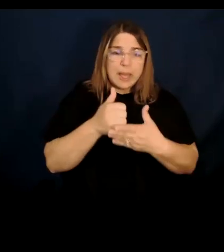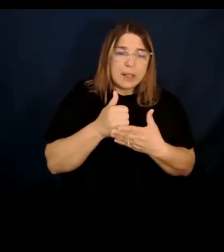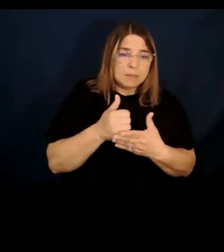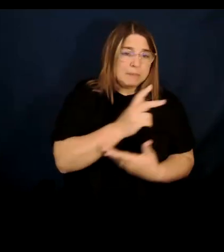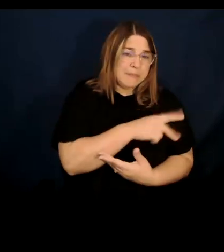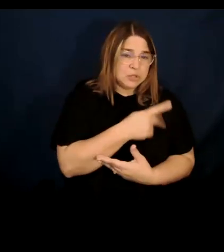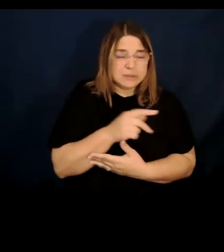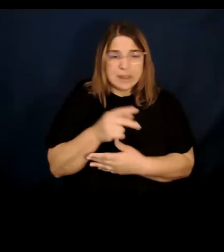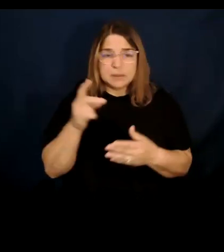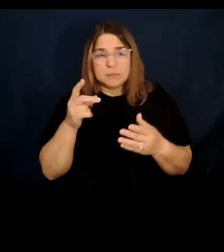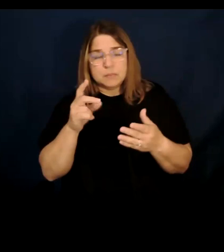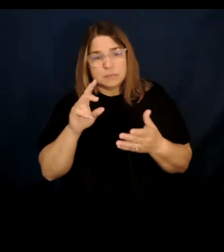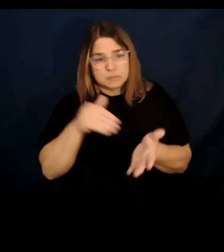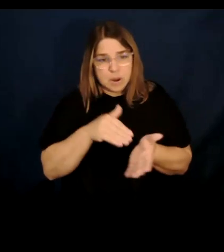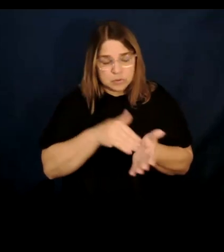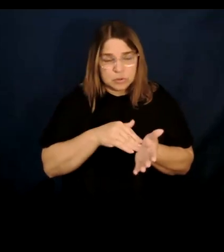stigma associated with them.